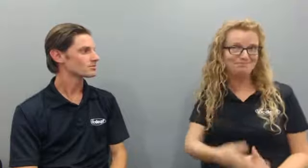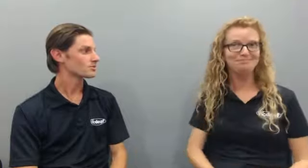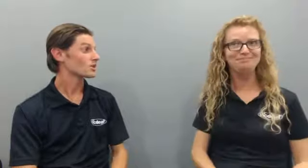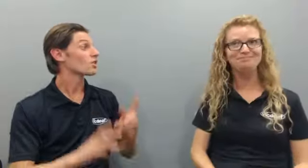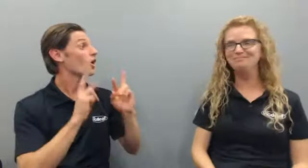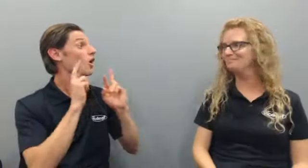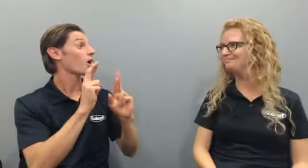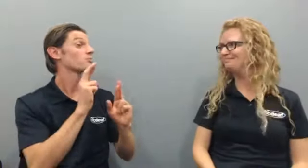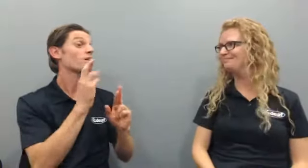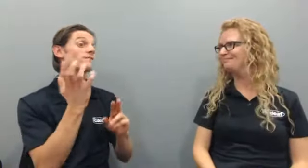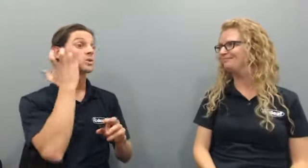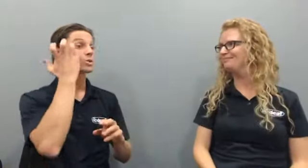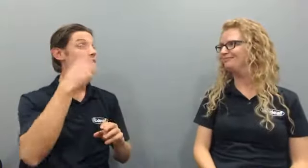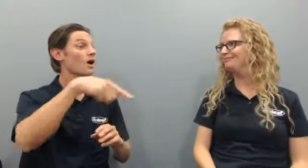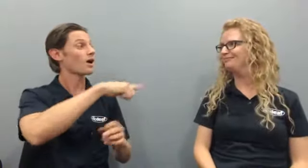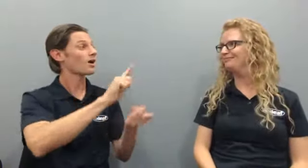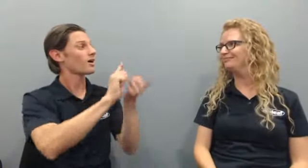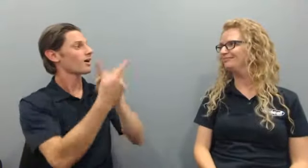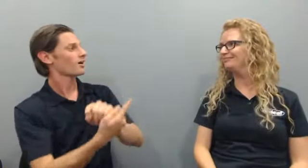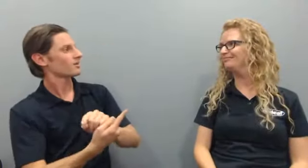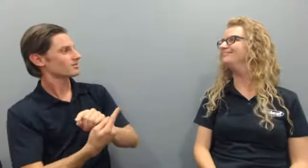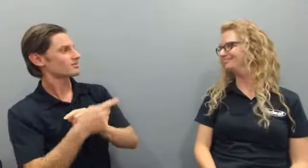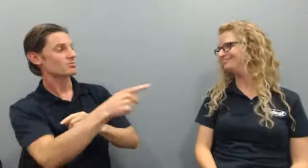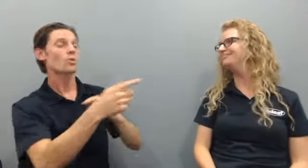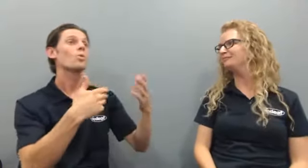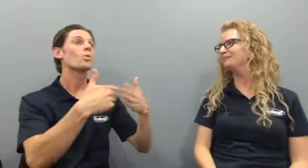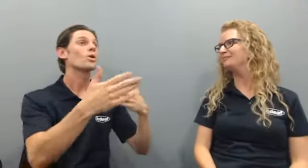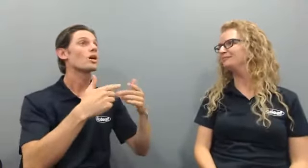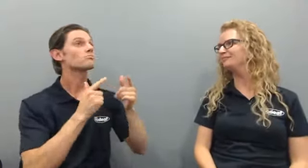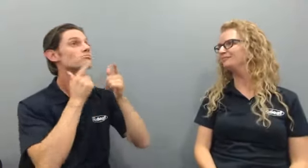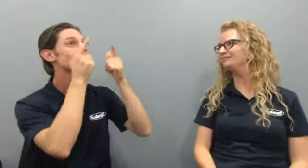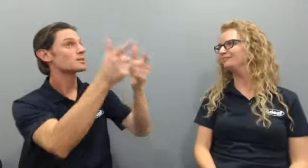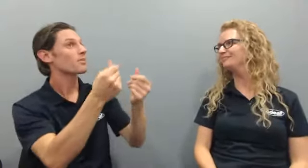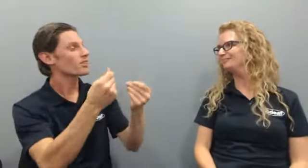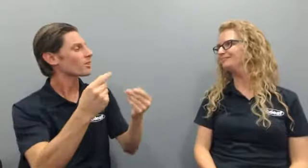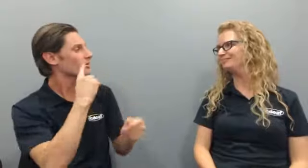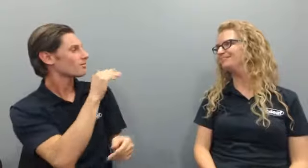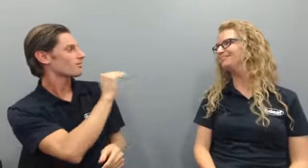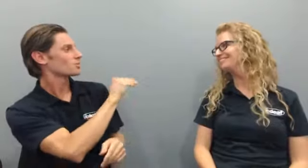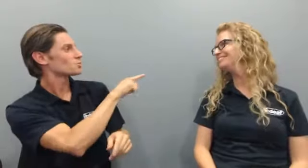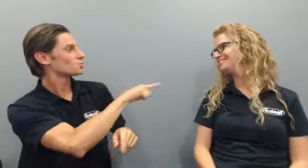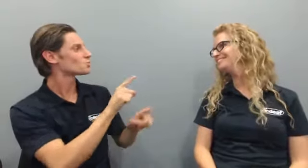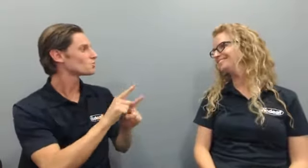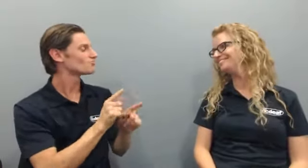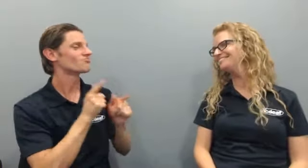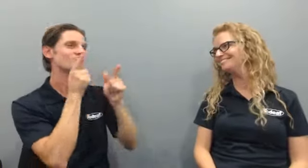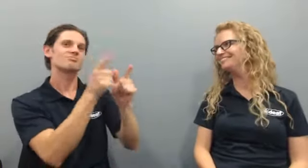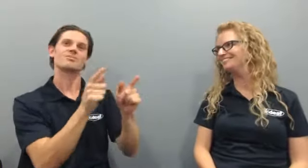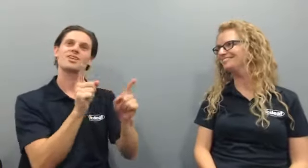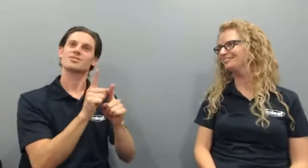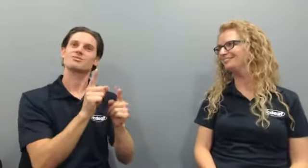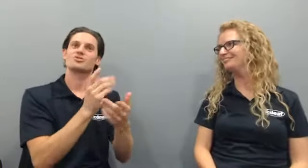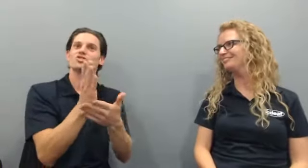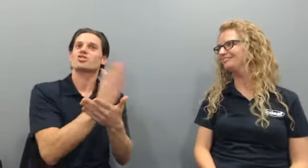interpreter there. It's a nice memory to share. And then in the future, you may go to something that's paid for by one of your friends who you previously paid